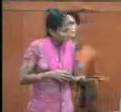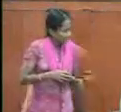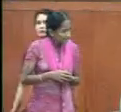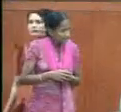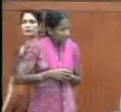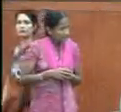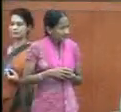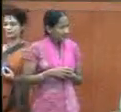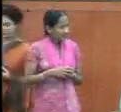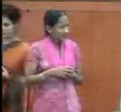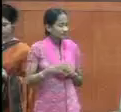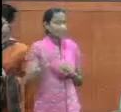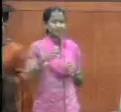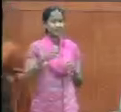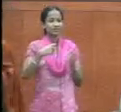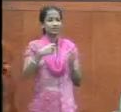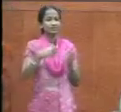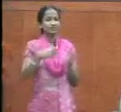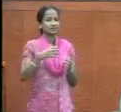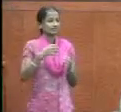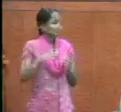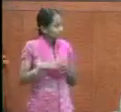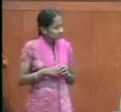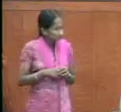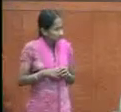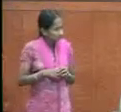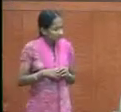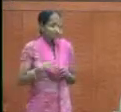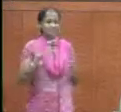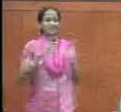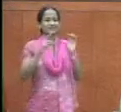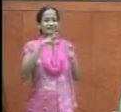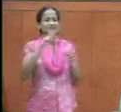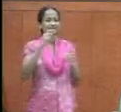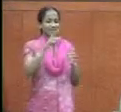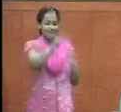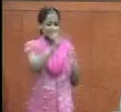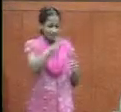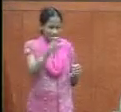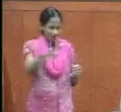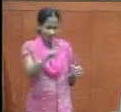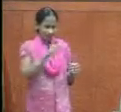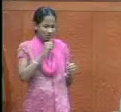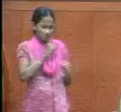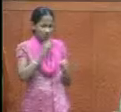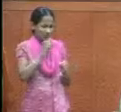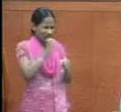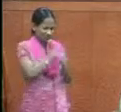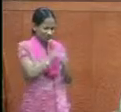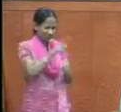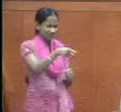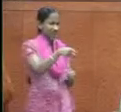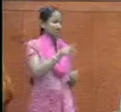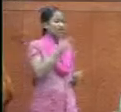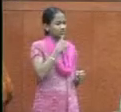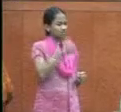the effectiveness or otherwise of the state commissioner, and then of course you have a cause of action to say that if this man is not effective in looking after the